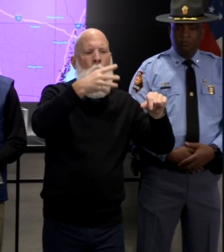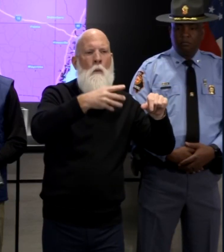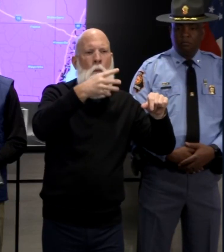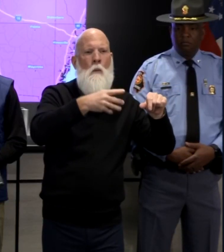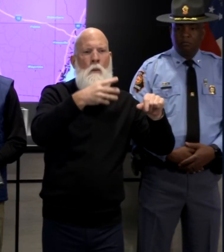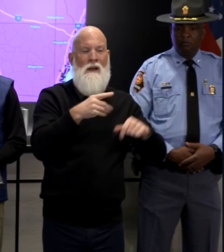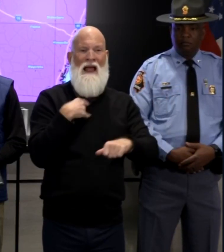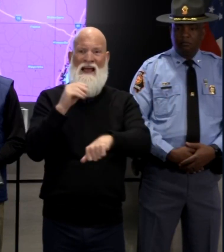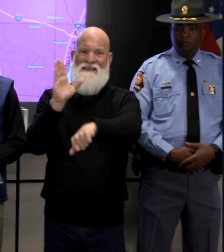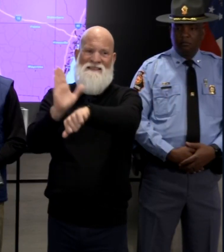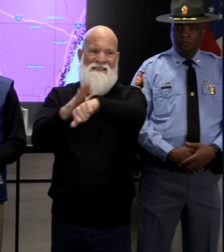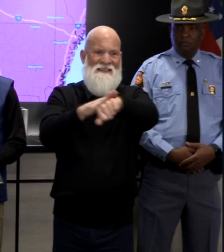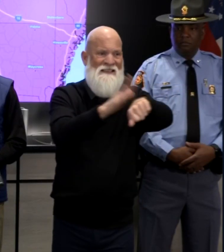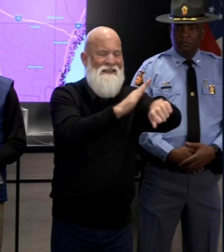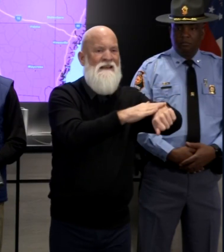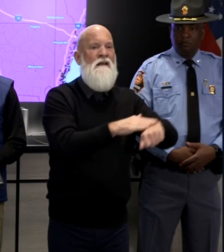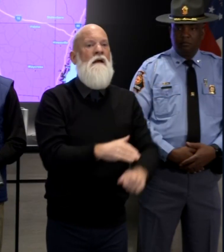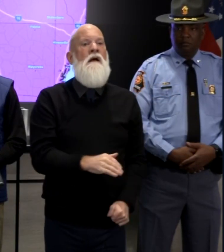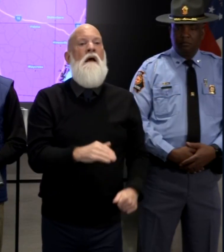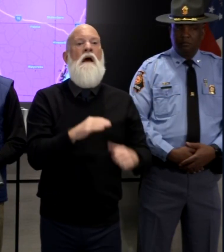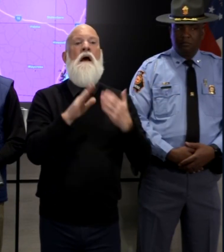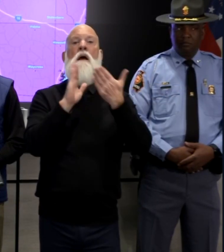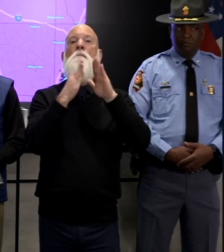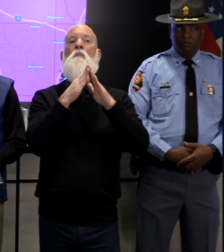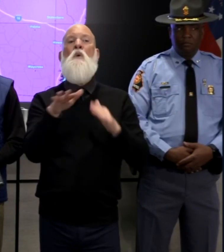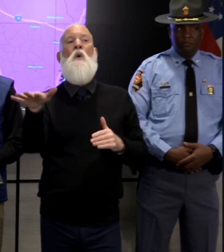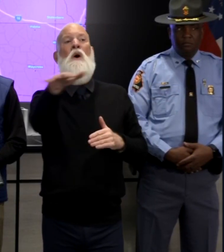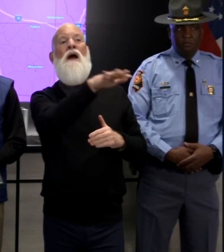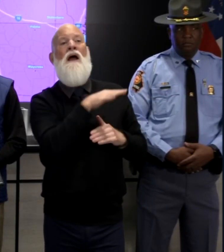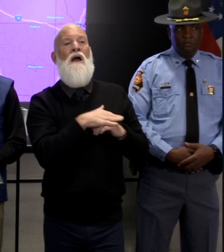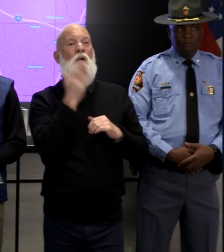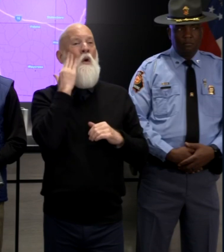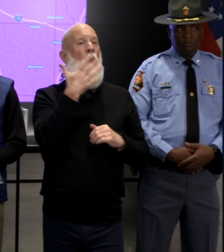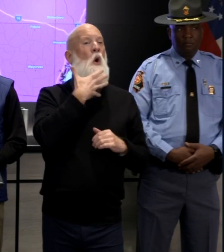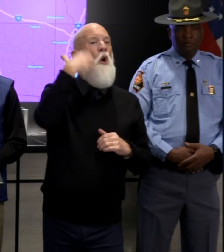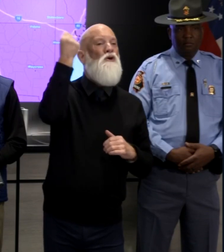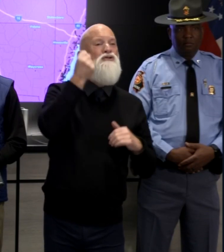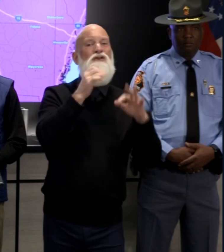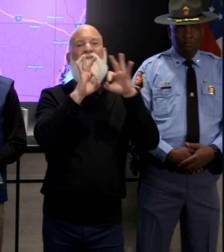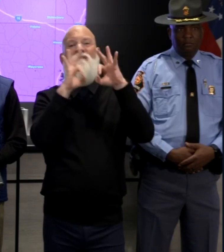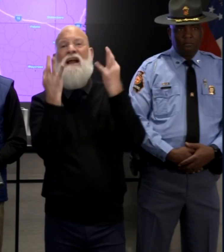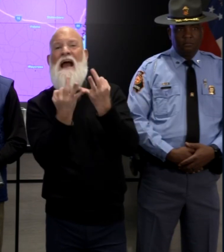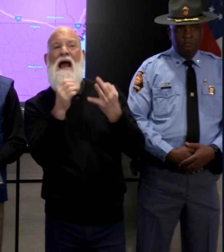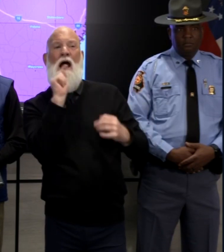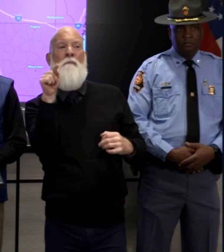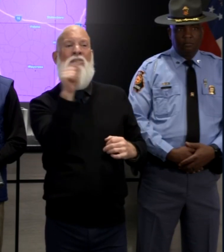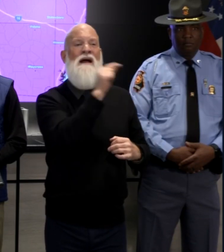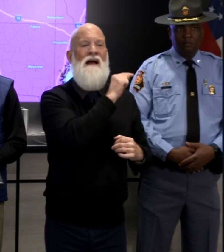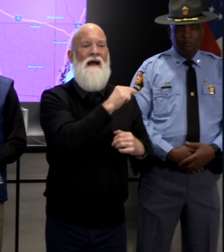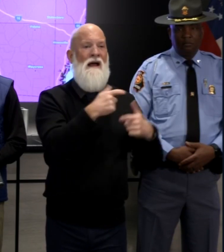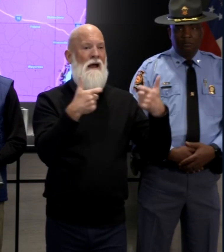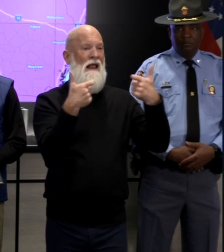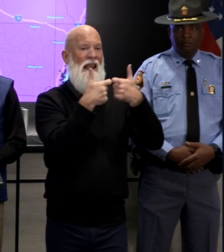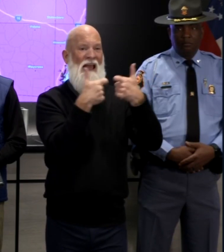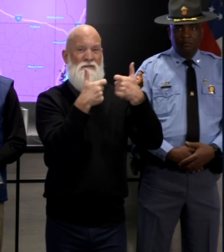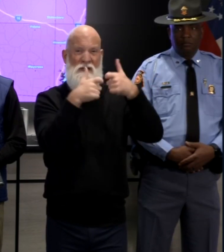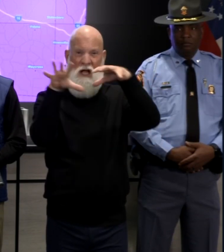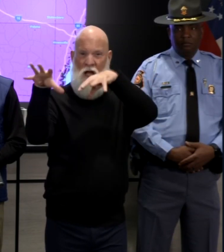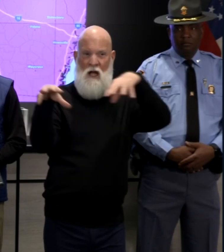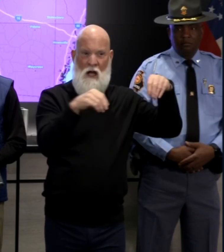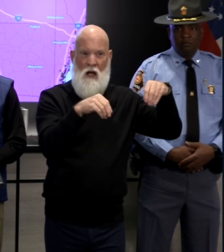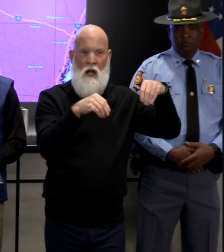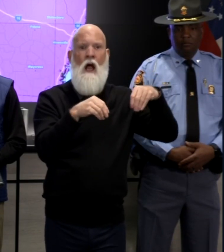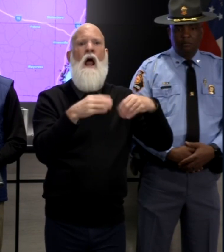If you have loved ones that are up in age, keep an eye on them. If they lose power over the next couple days, that needs to be addressed quickly. So